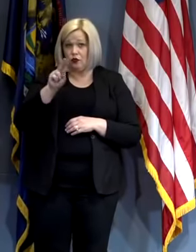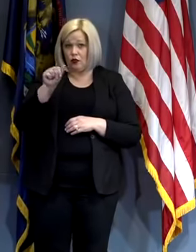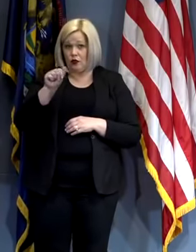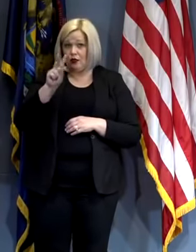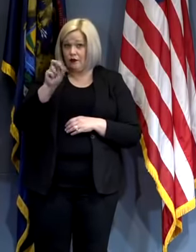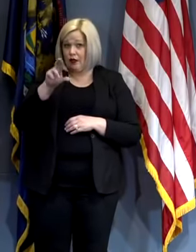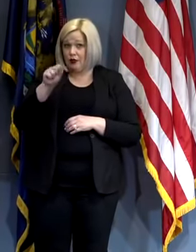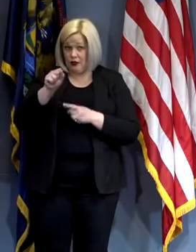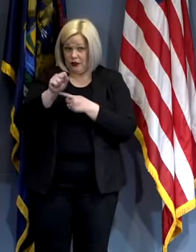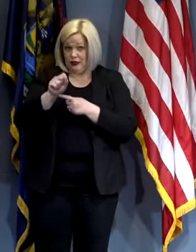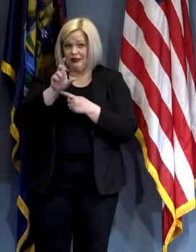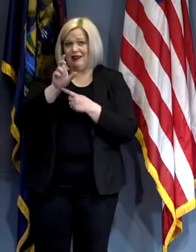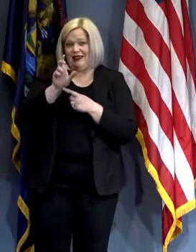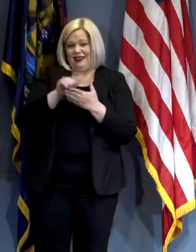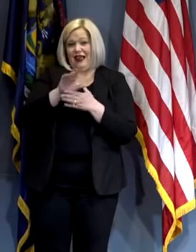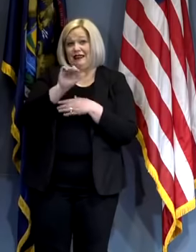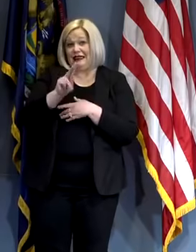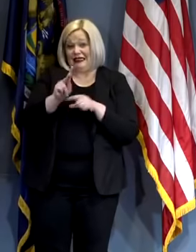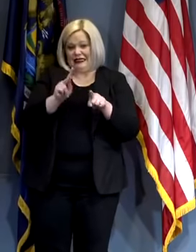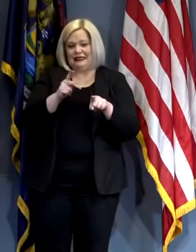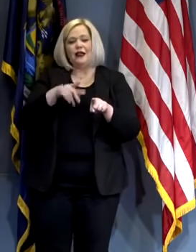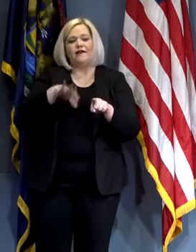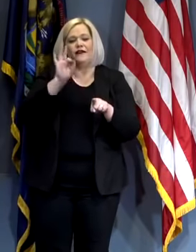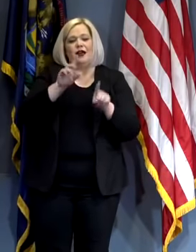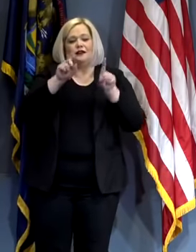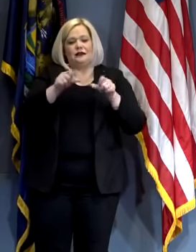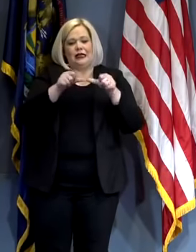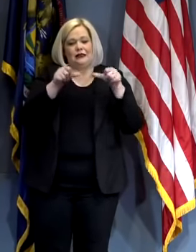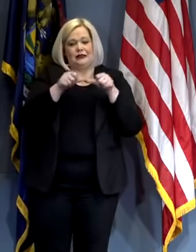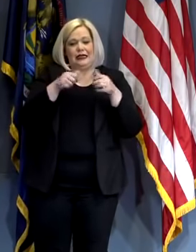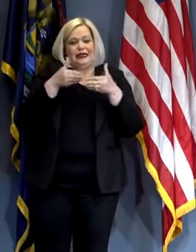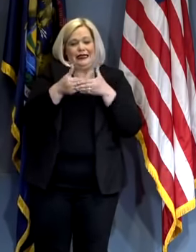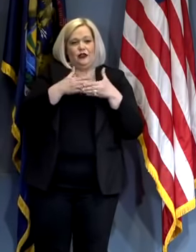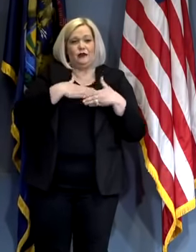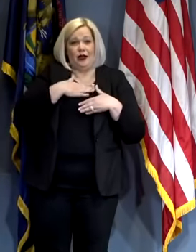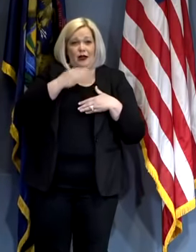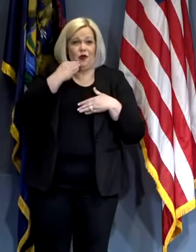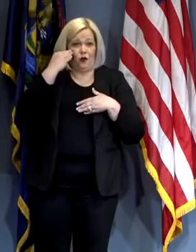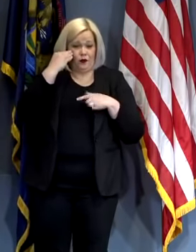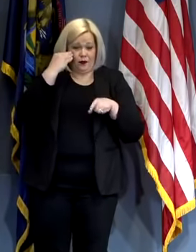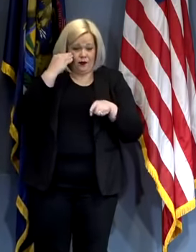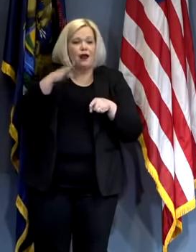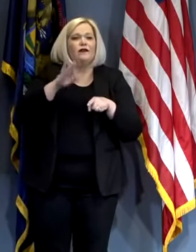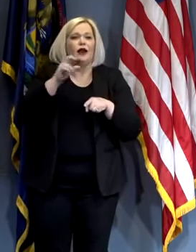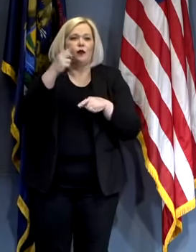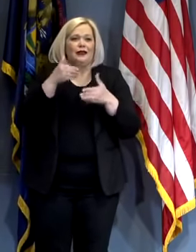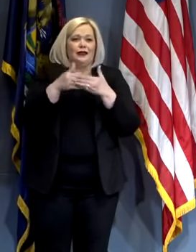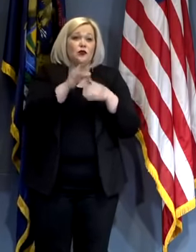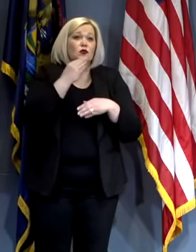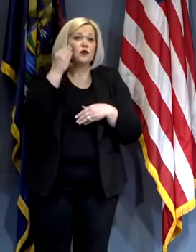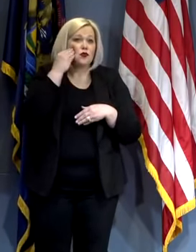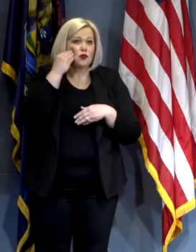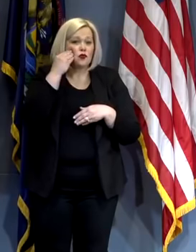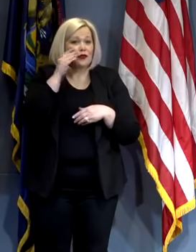www.michigan.gov/coronavirus, and you click on the link that says find a testing site near you to find the nearest one to your home.